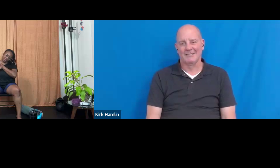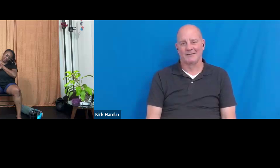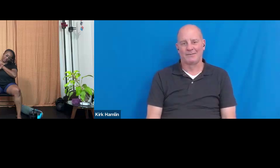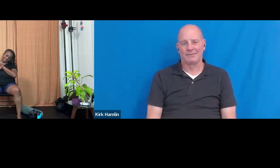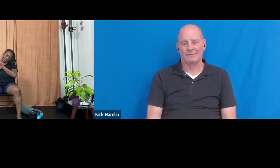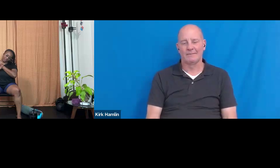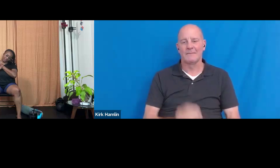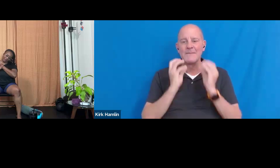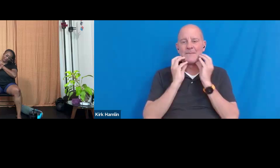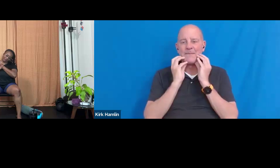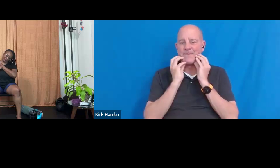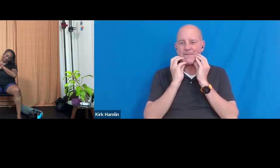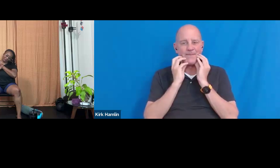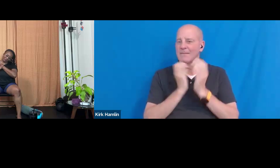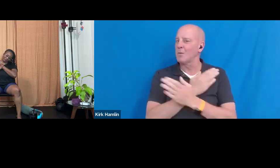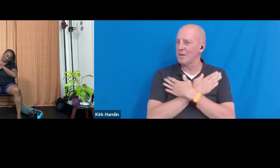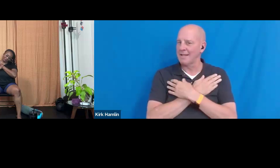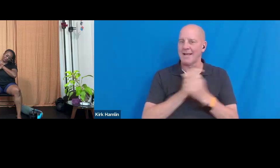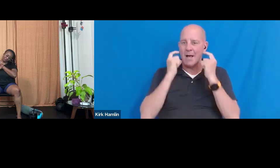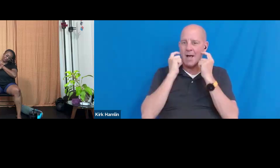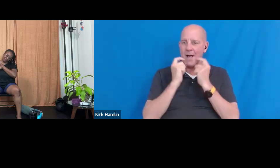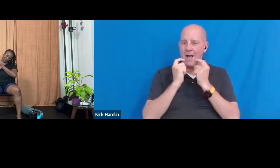Unclench your jaw if they're clenched.